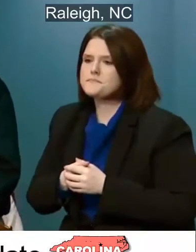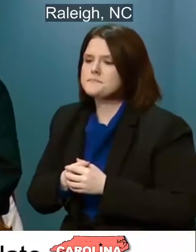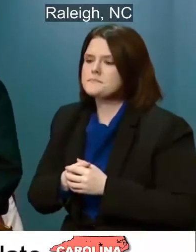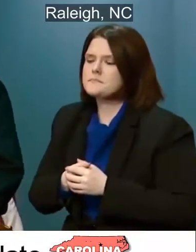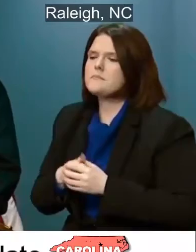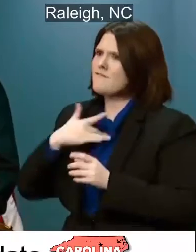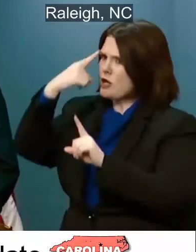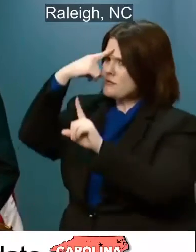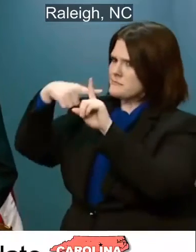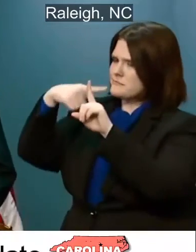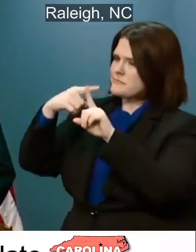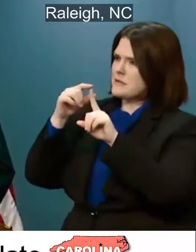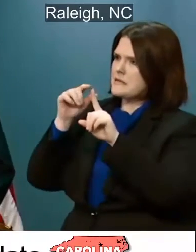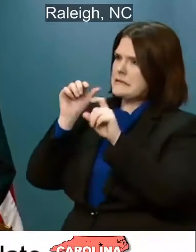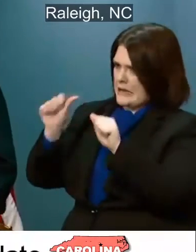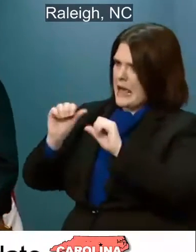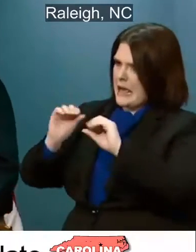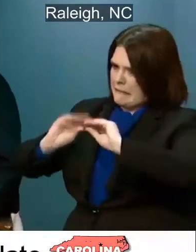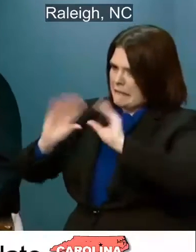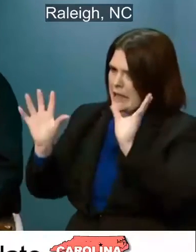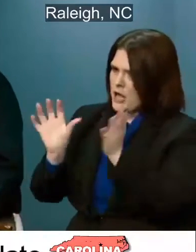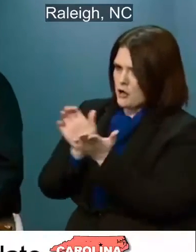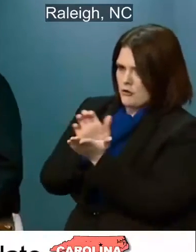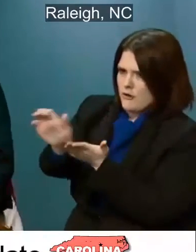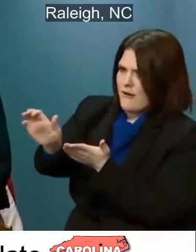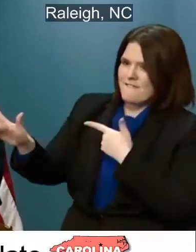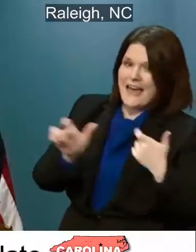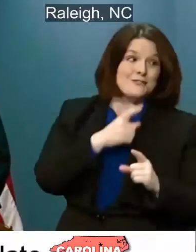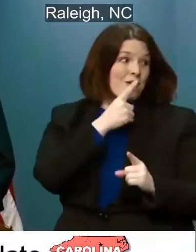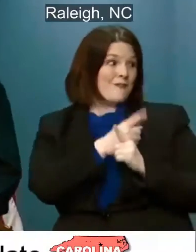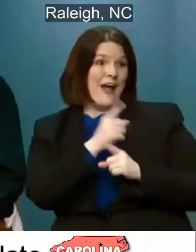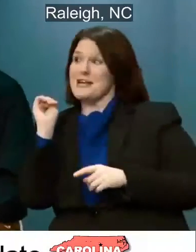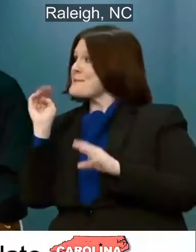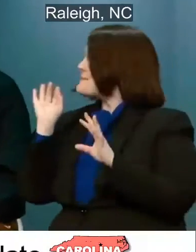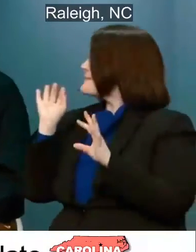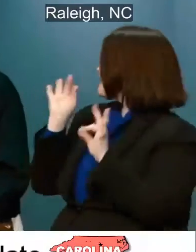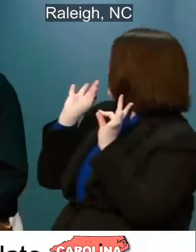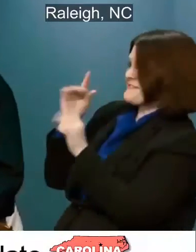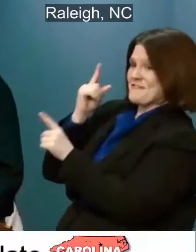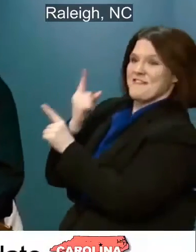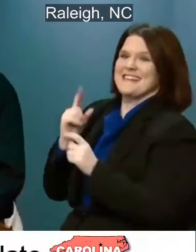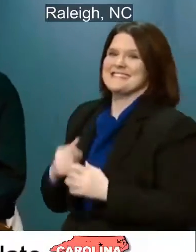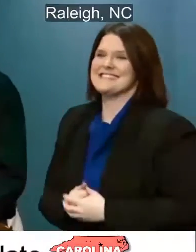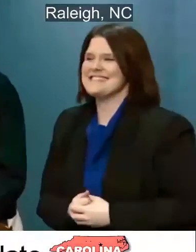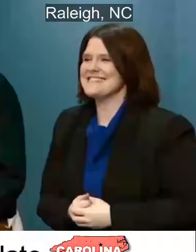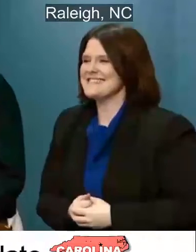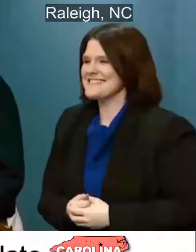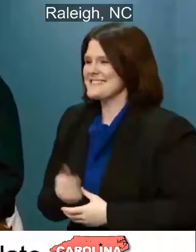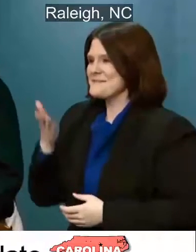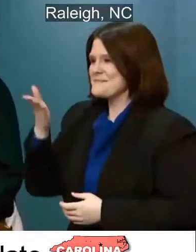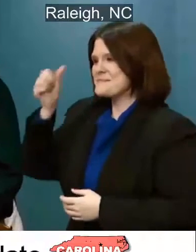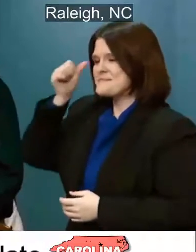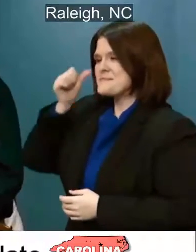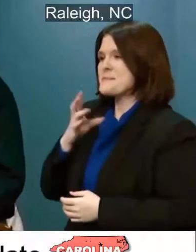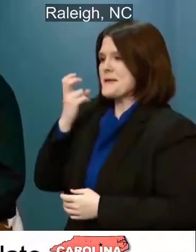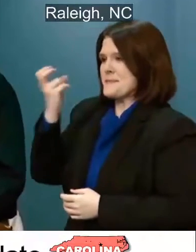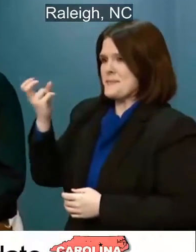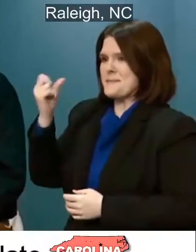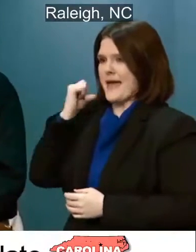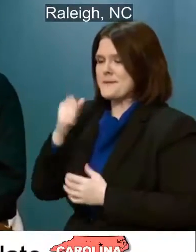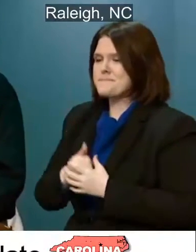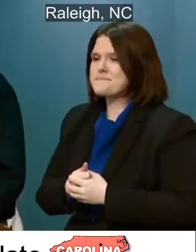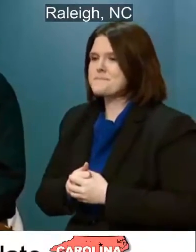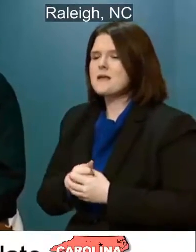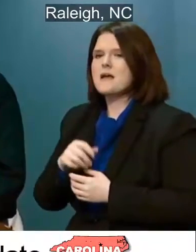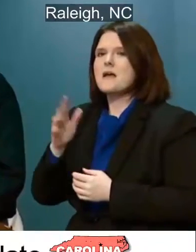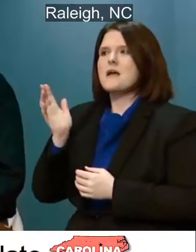it's hopeful that they can get the roads cleared in a pretty quick fashion. Right, Jim? Yes, sir. Yes, sir. Okay. Yes. Um, is, or at least